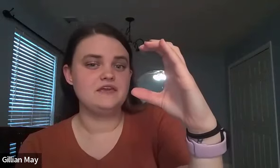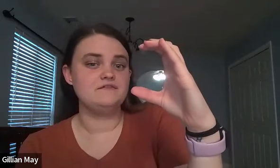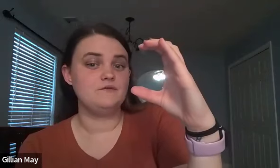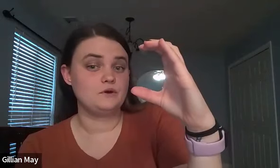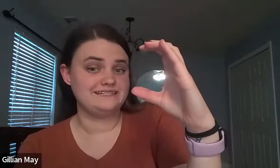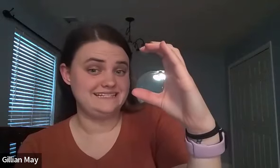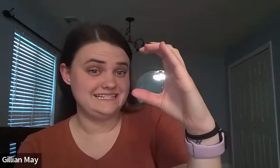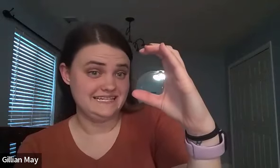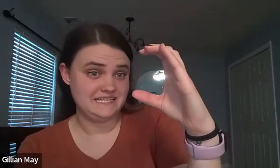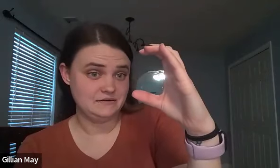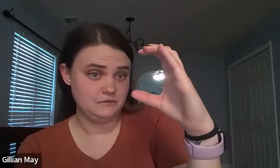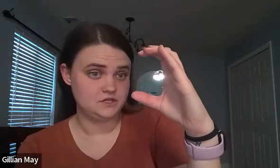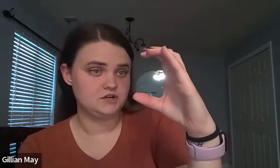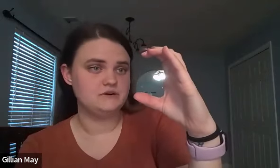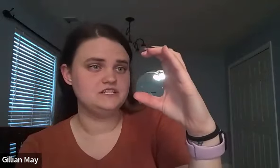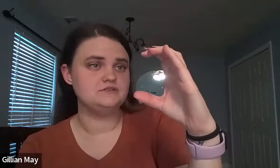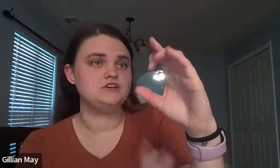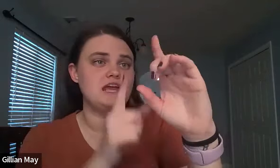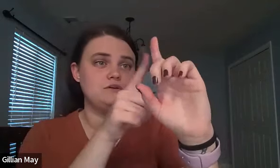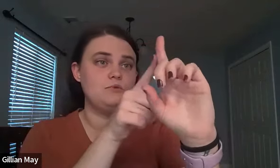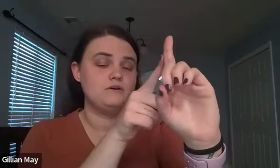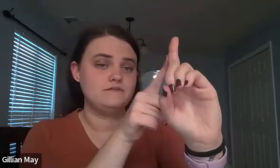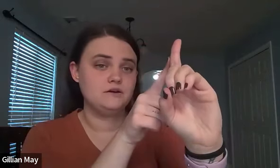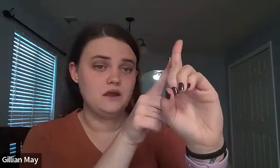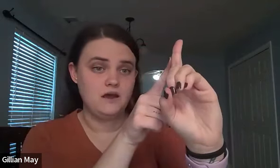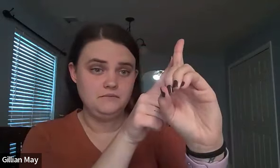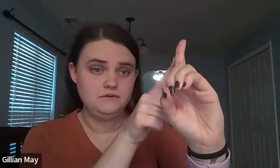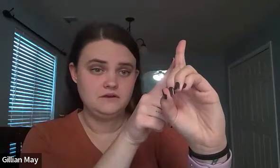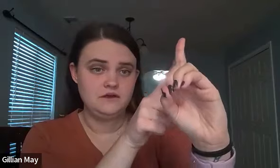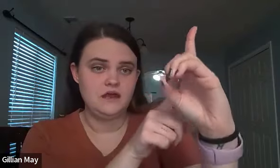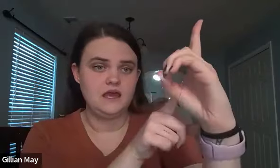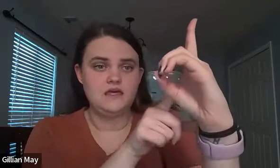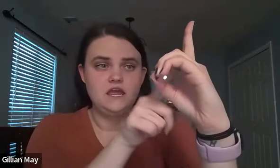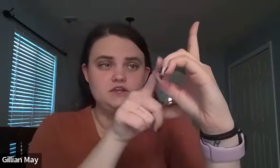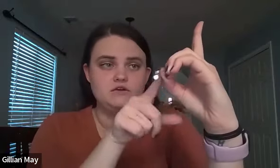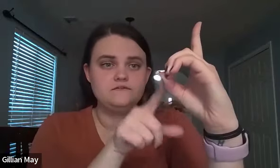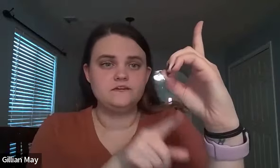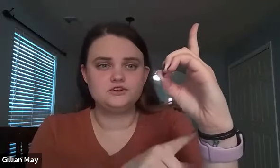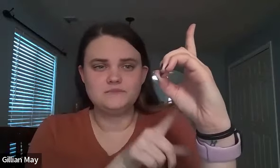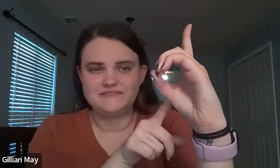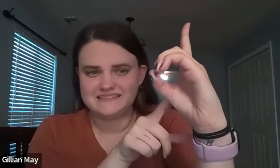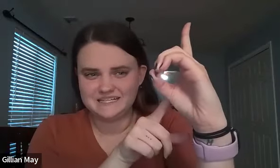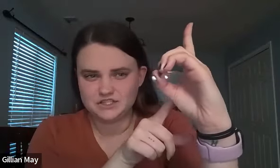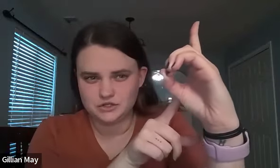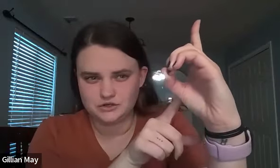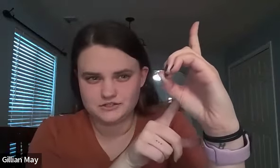Then for D, what you're going to do is you're going to have your pointer finger up, and your other fingers are going to make this like circular